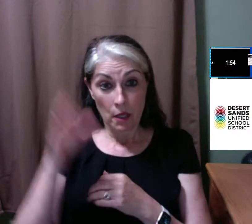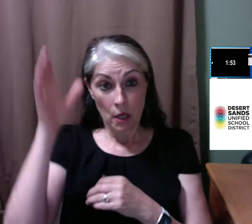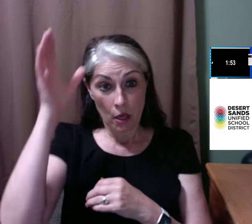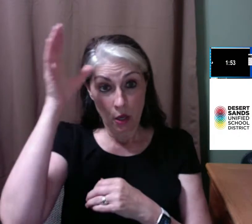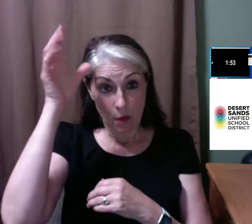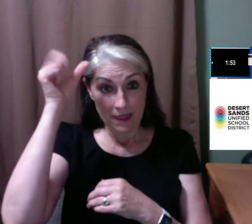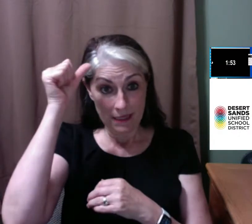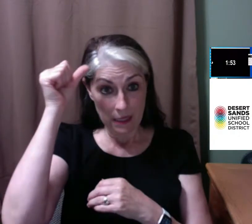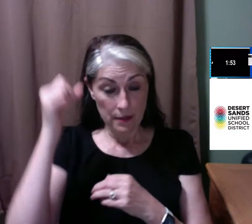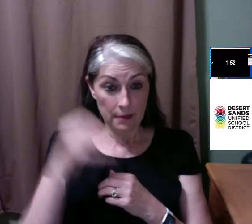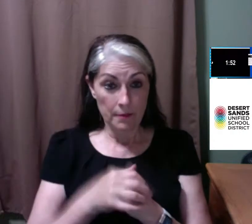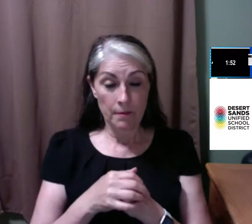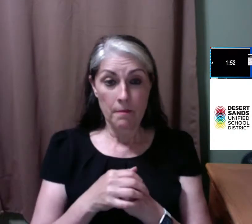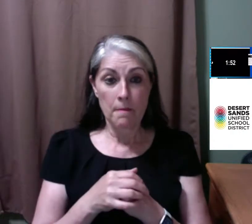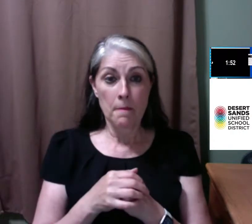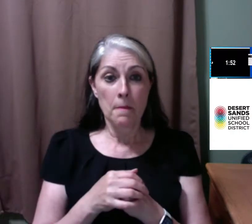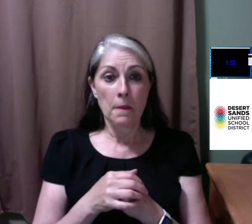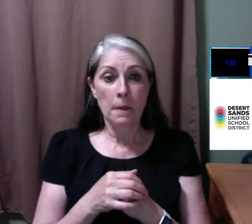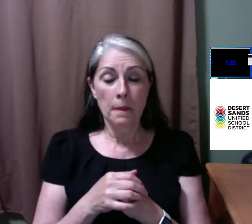sense.